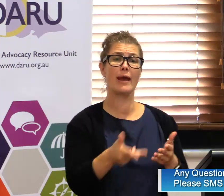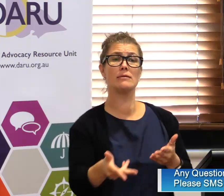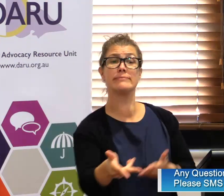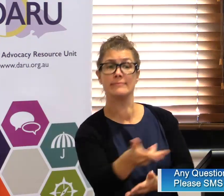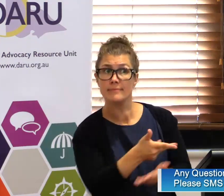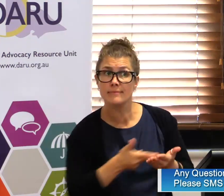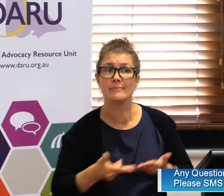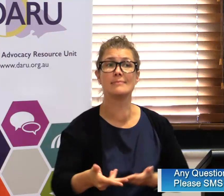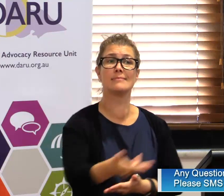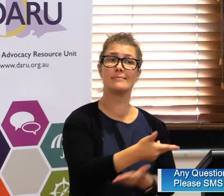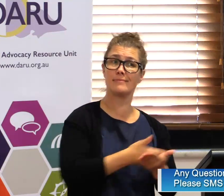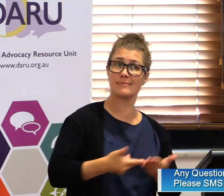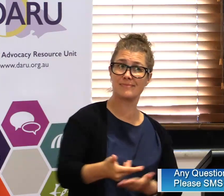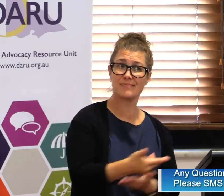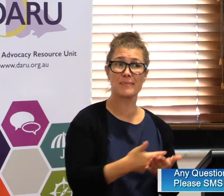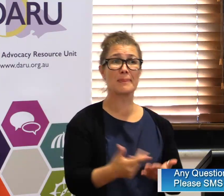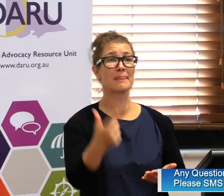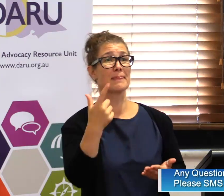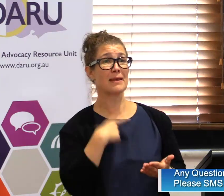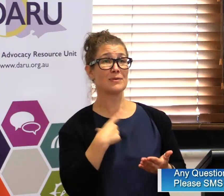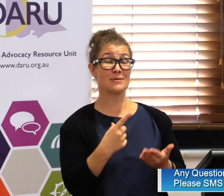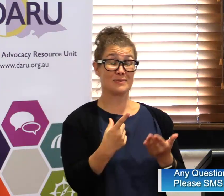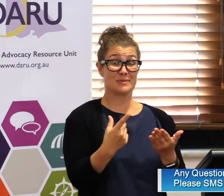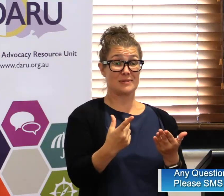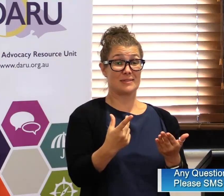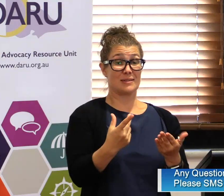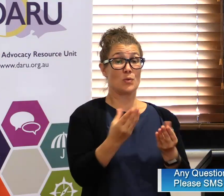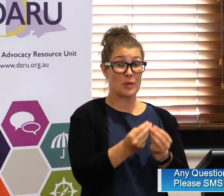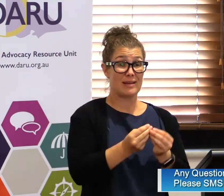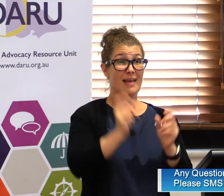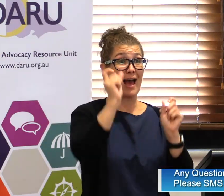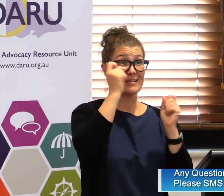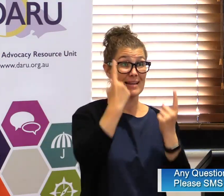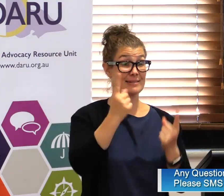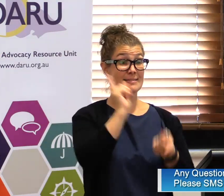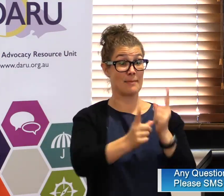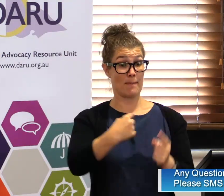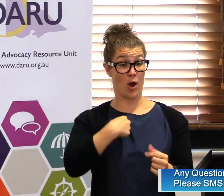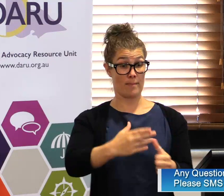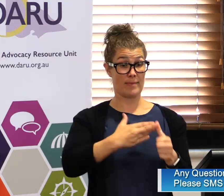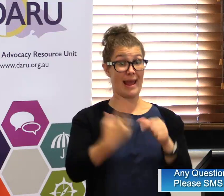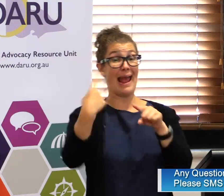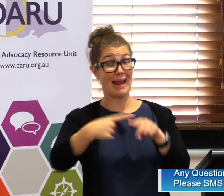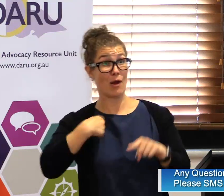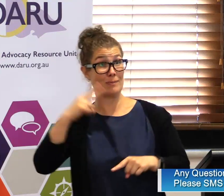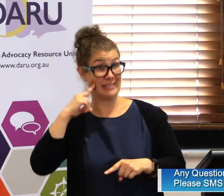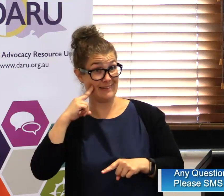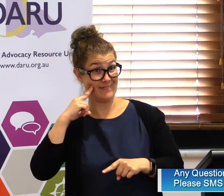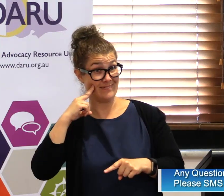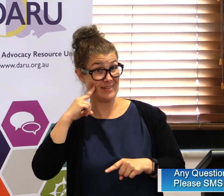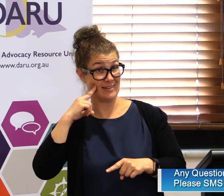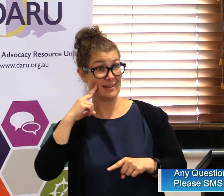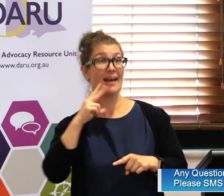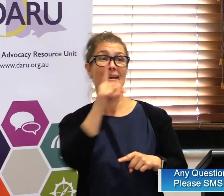of nuanced understanding, sometimes it's because I'm Aboriginal and I'm deaf,